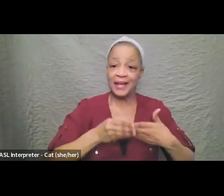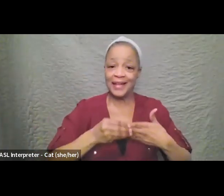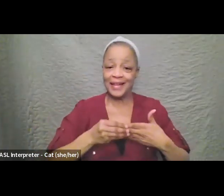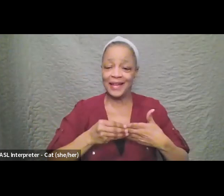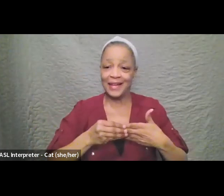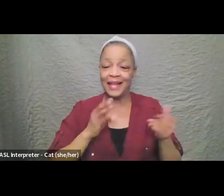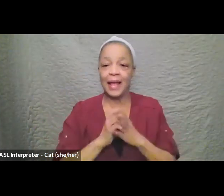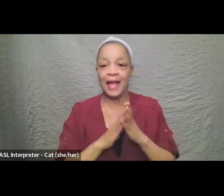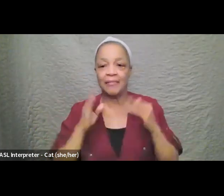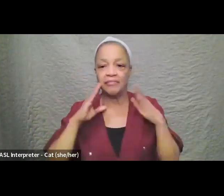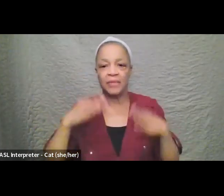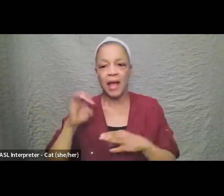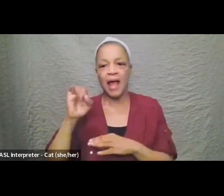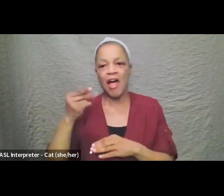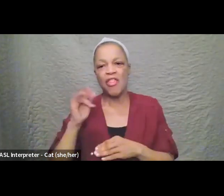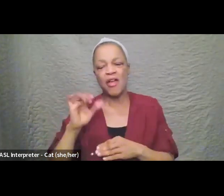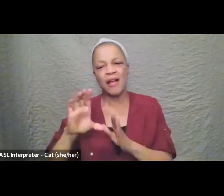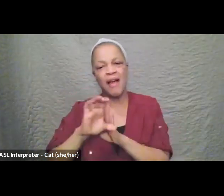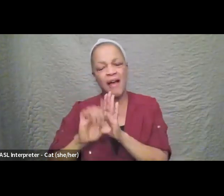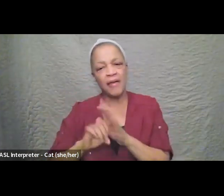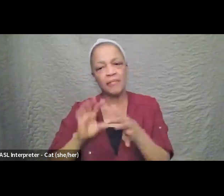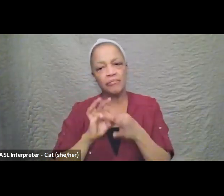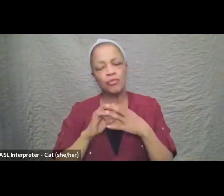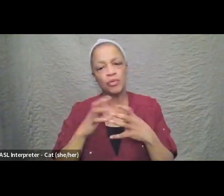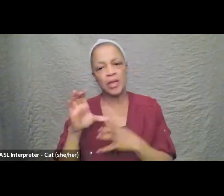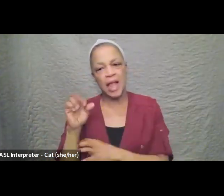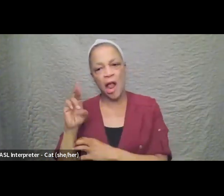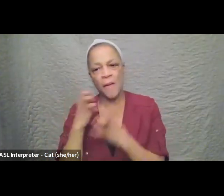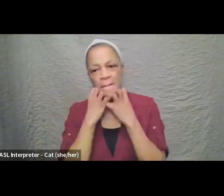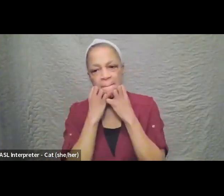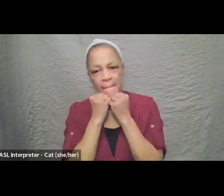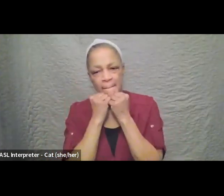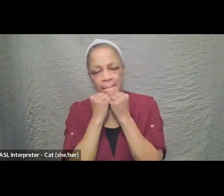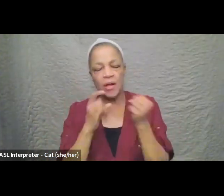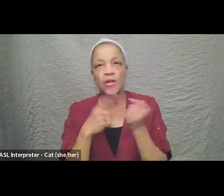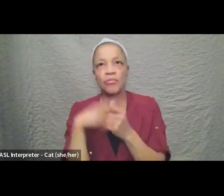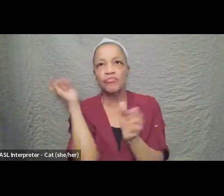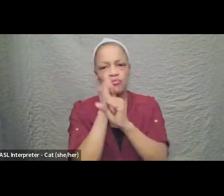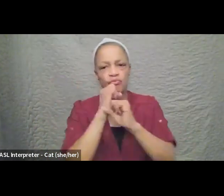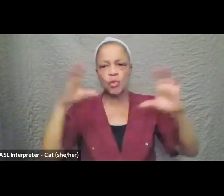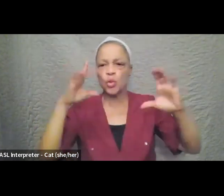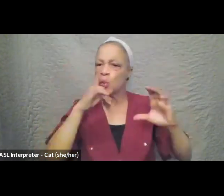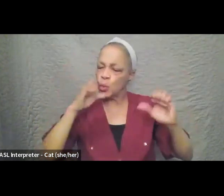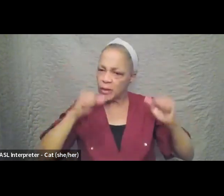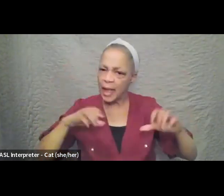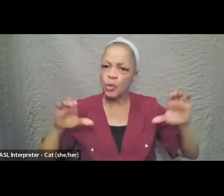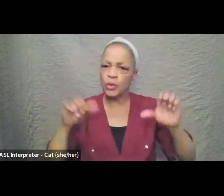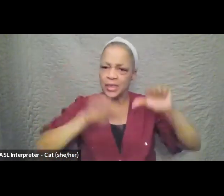of care. It's reimagining who can do science and what is science